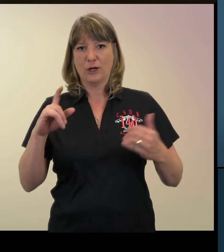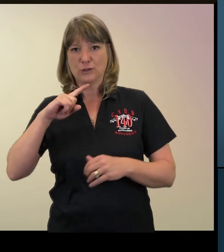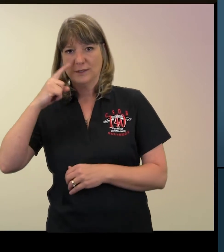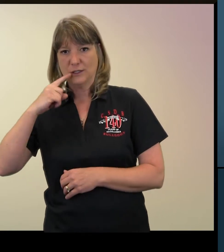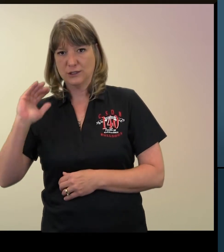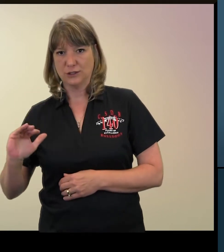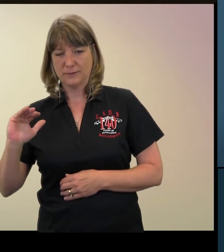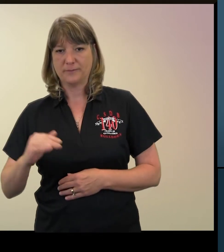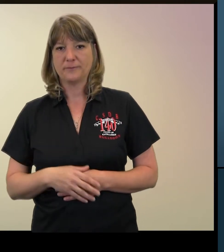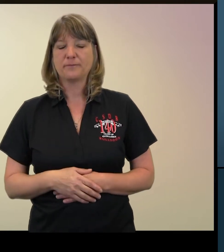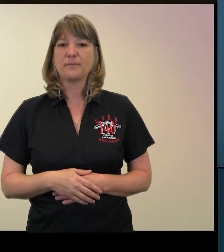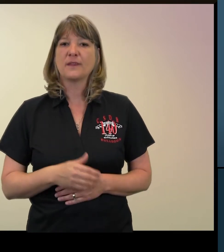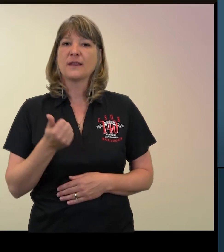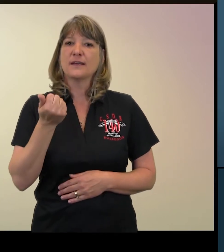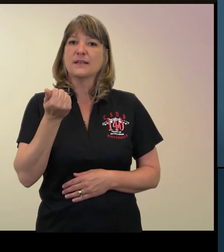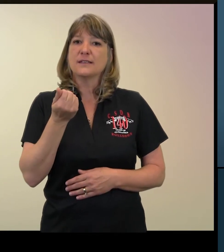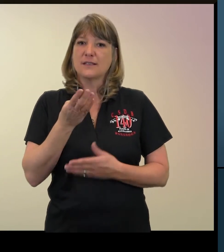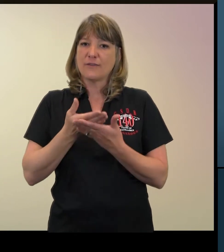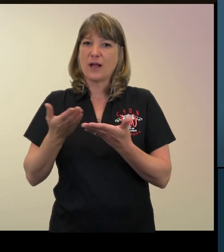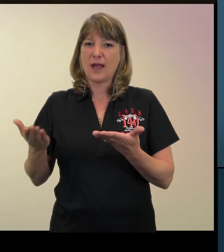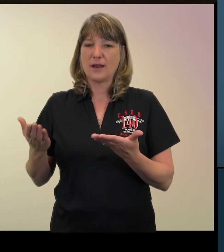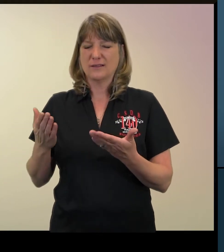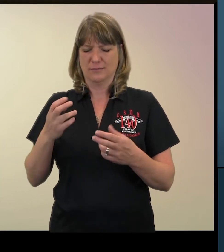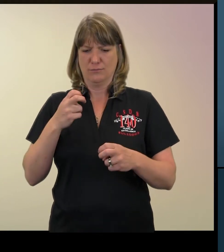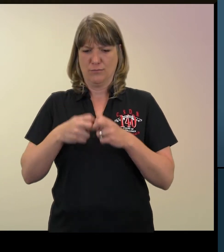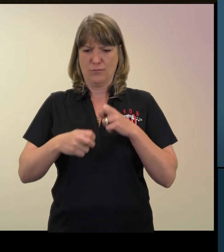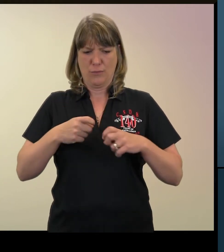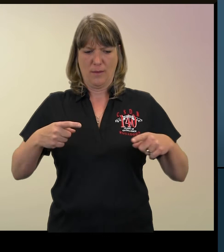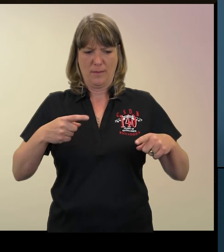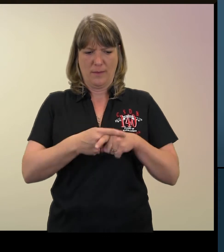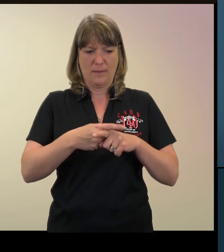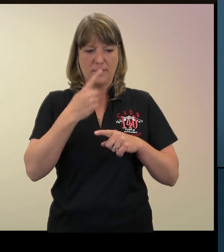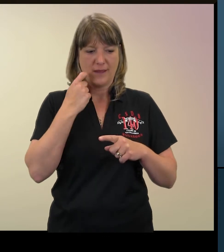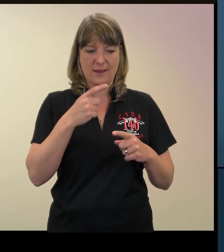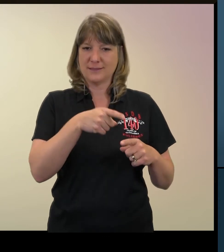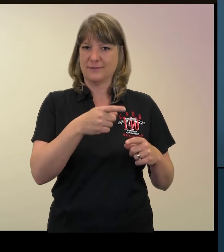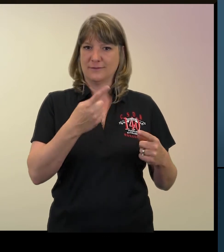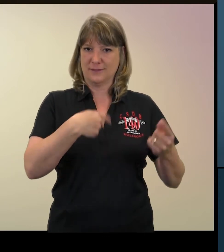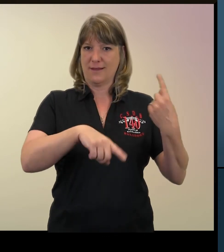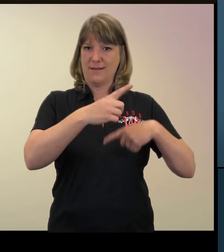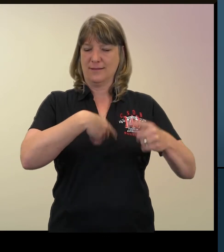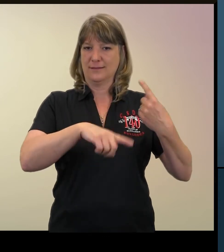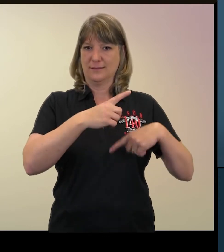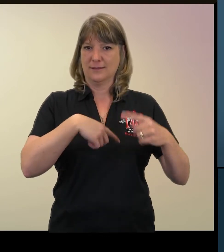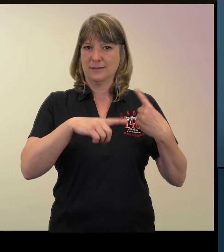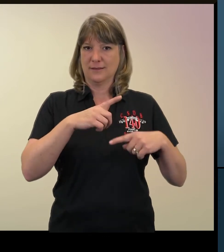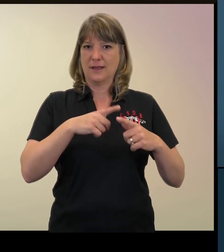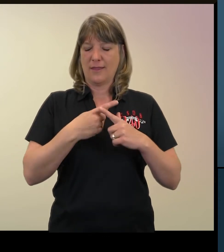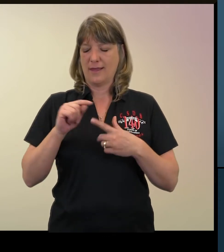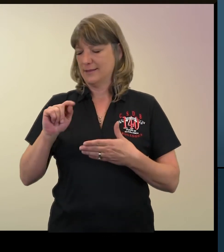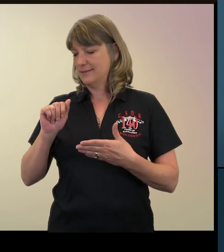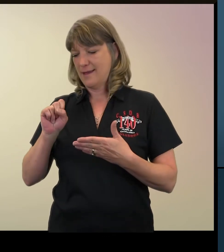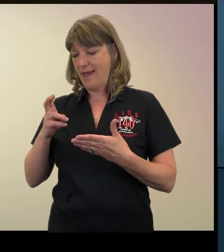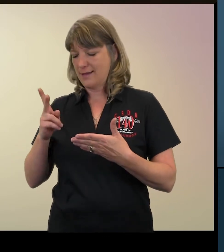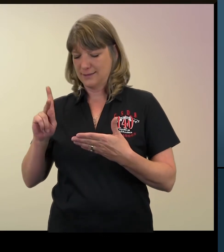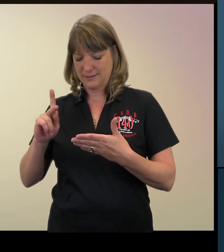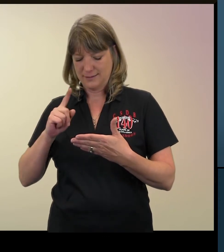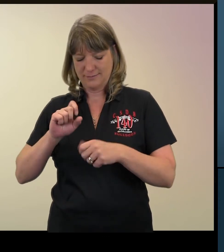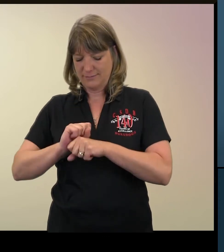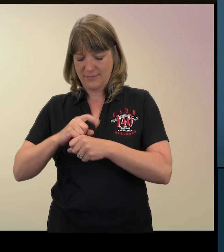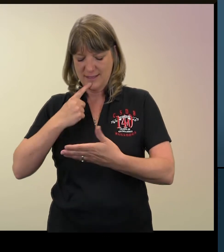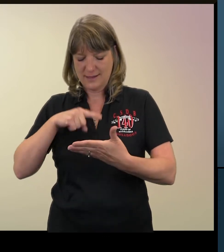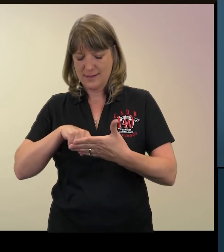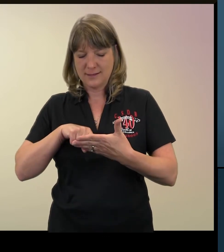than hearing children. Several items are also problematic because of the nature of sign language. So there's a task that asks